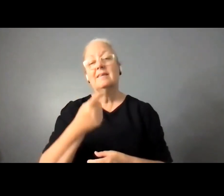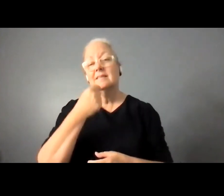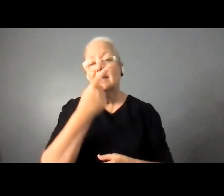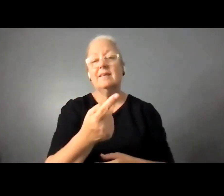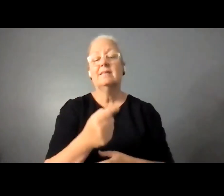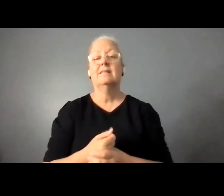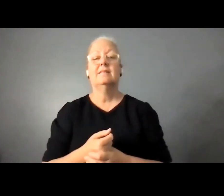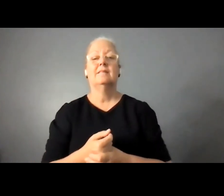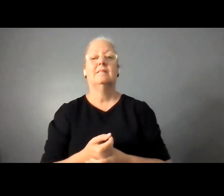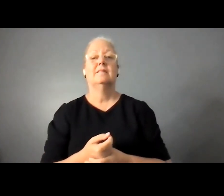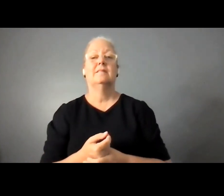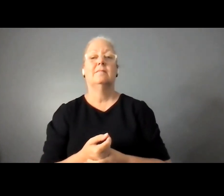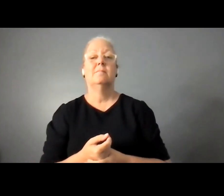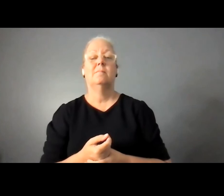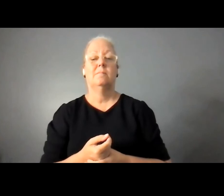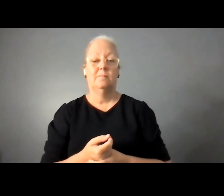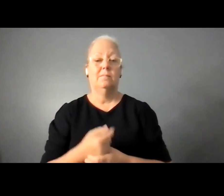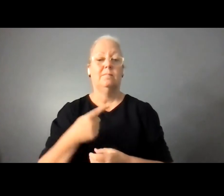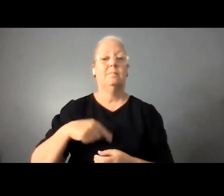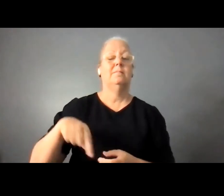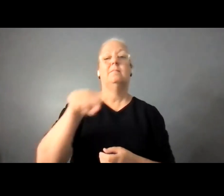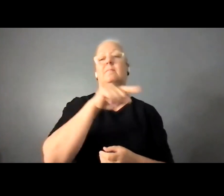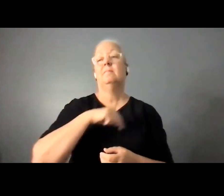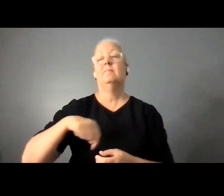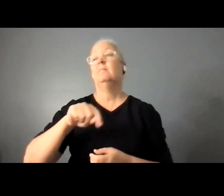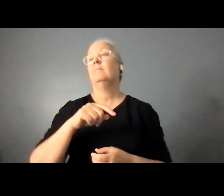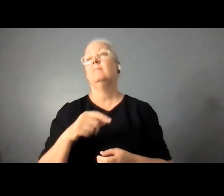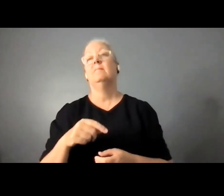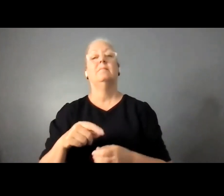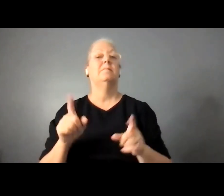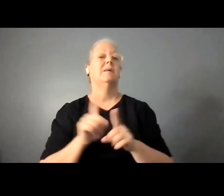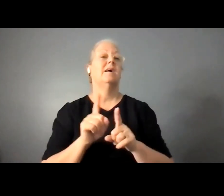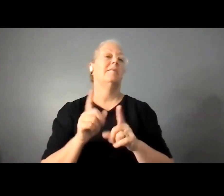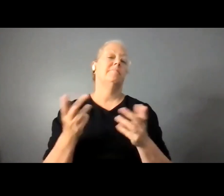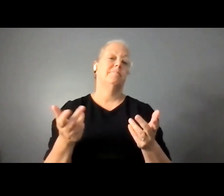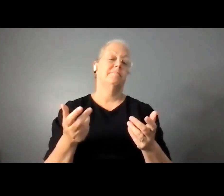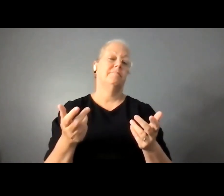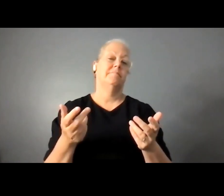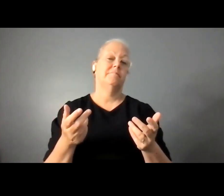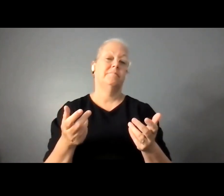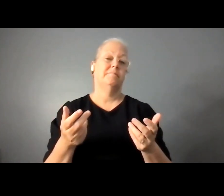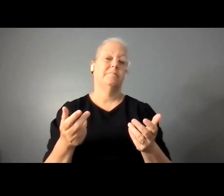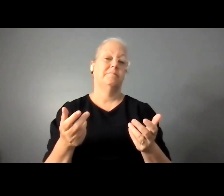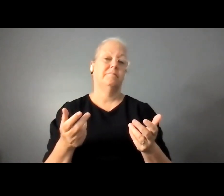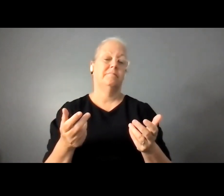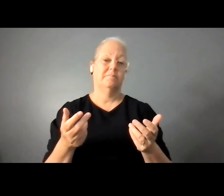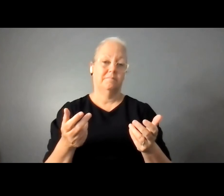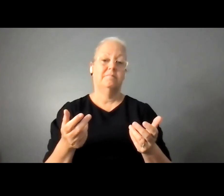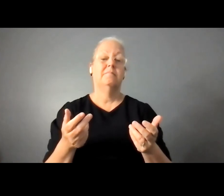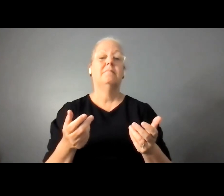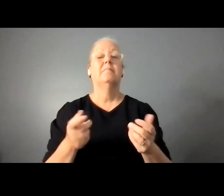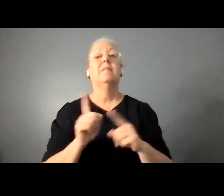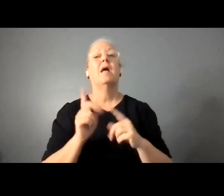we always see in soap operas the person with disabilities as